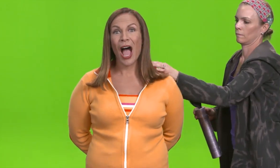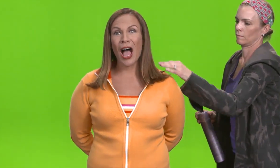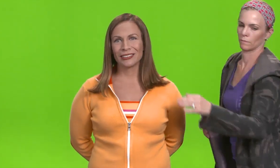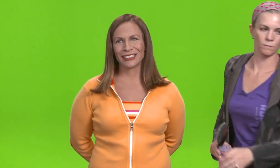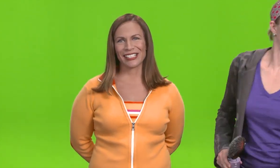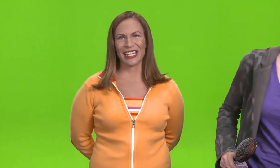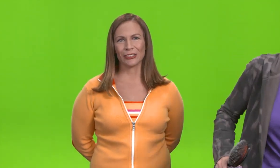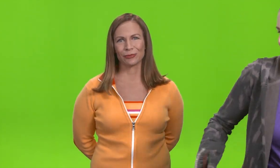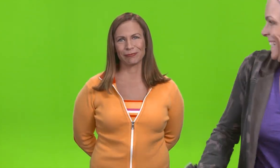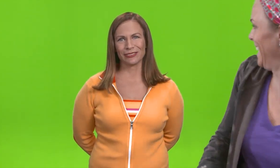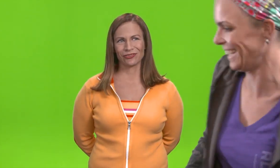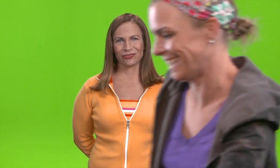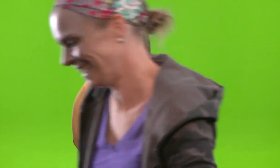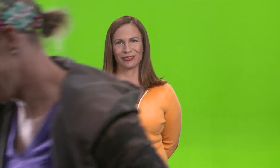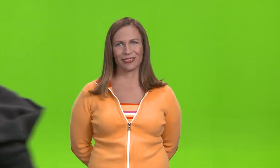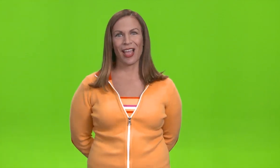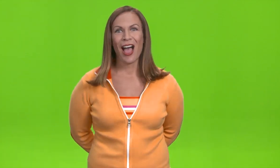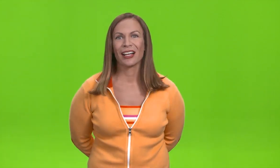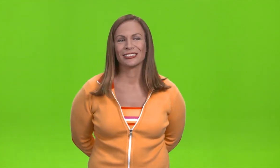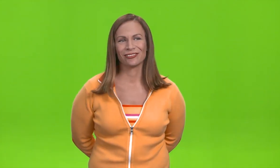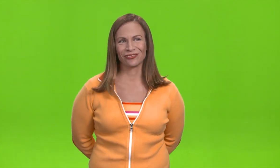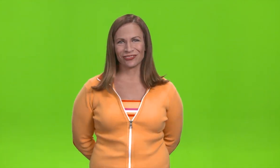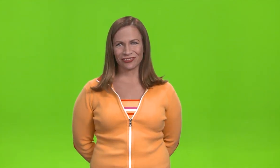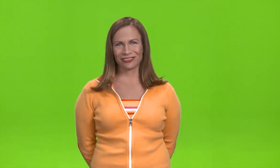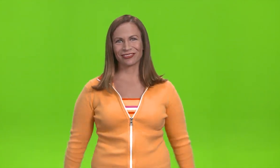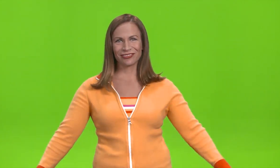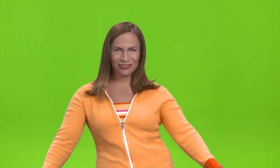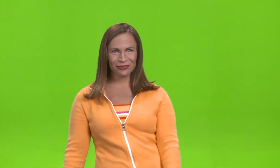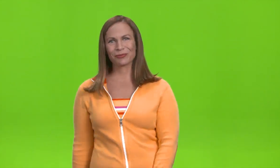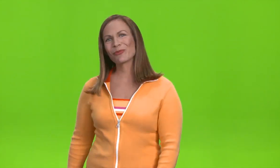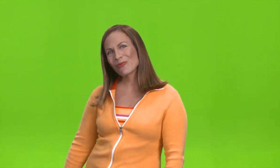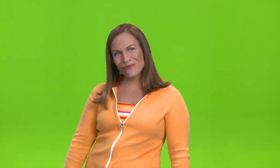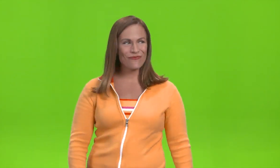Nice work.